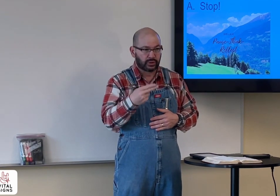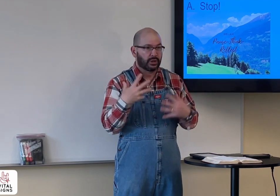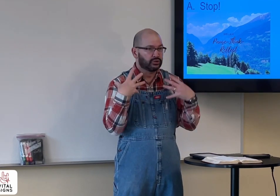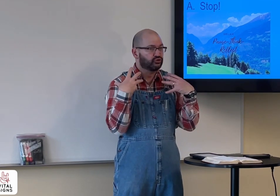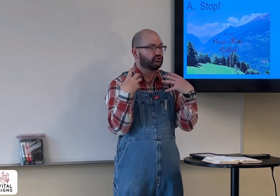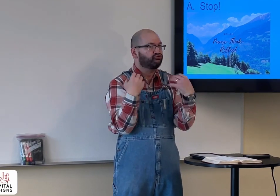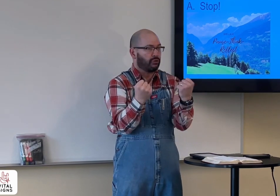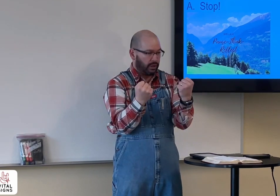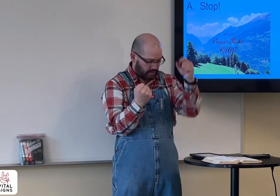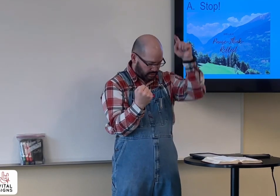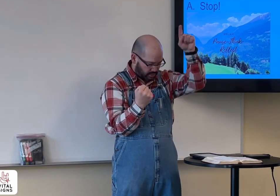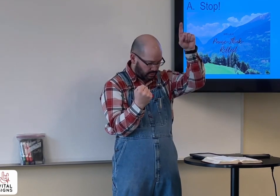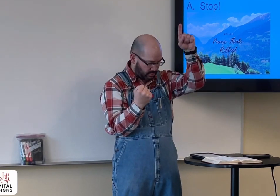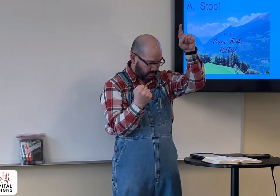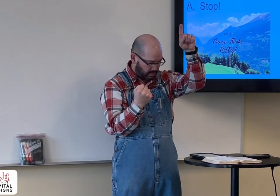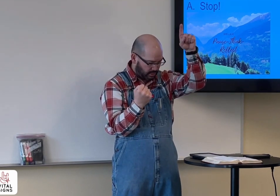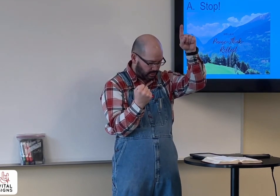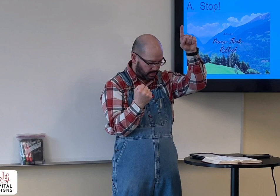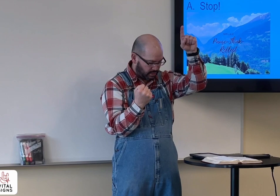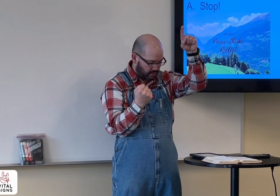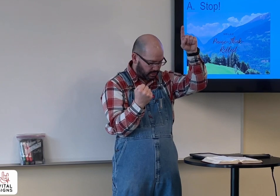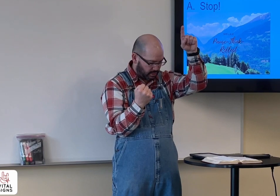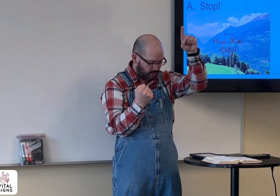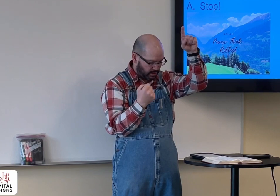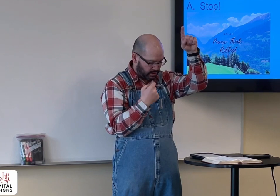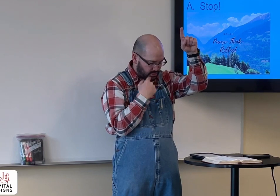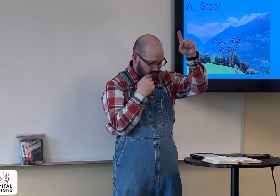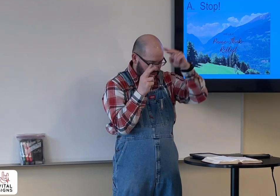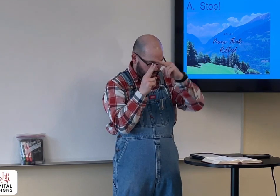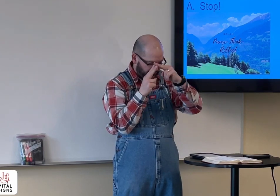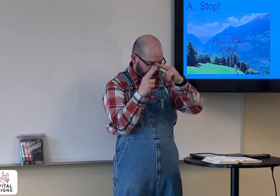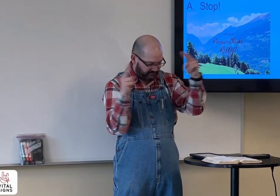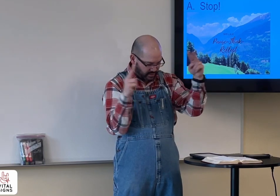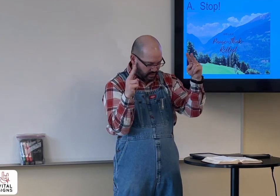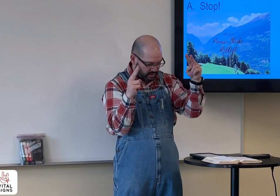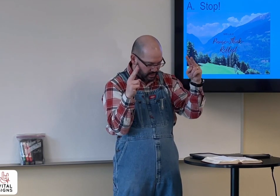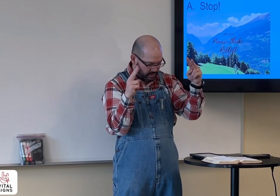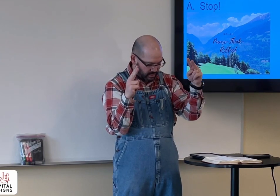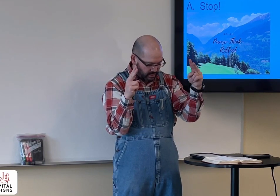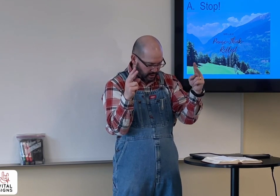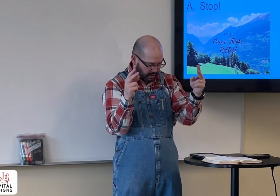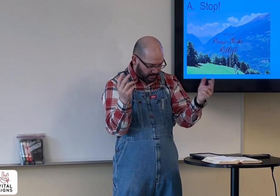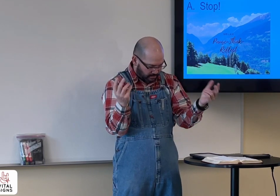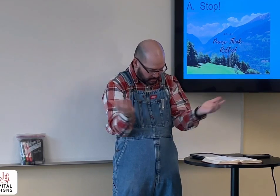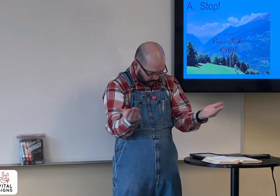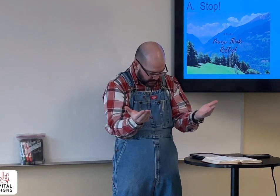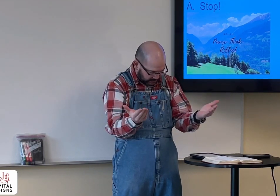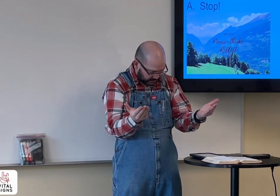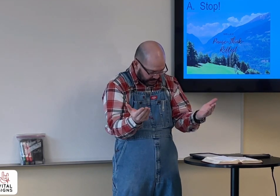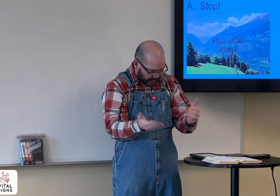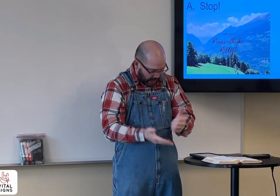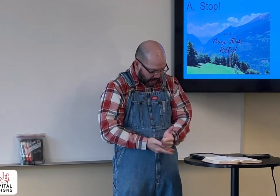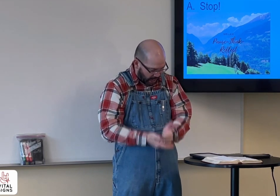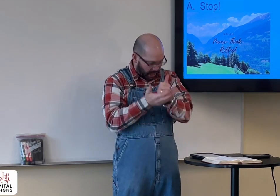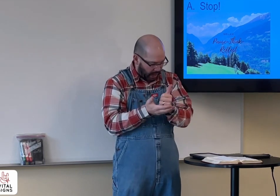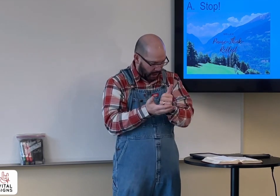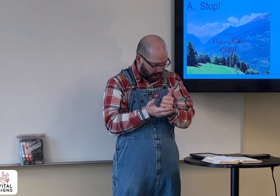it's our strength. He's our very present